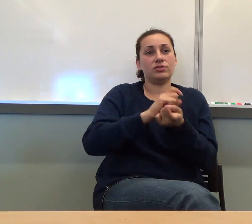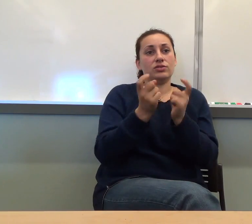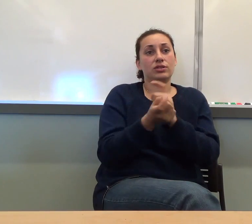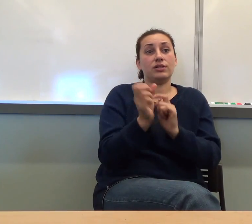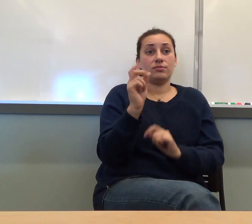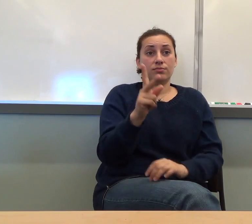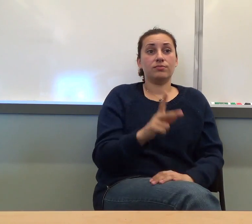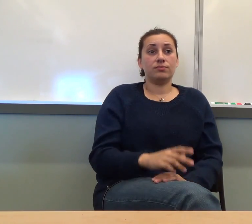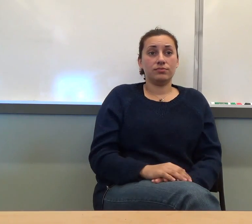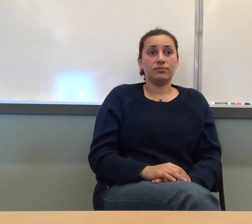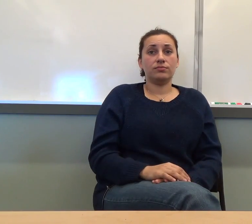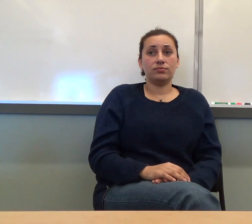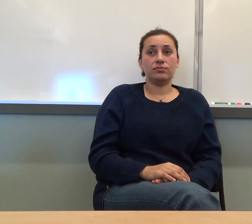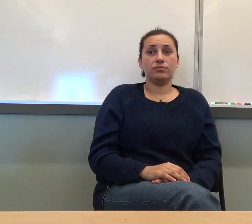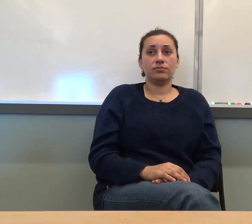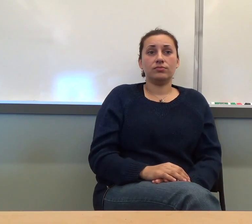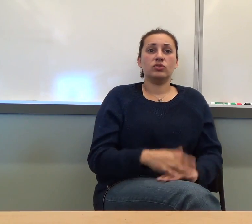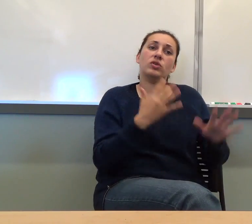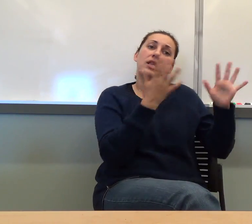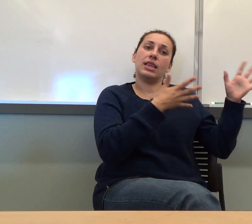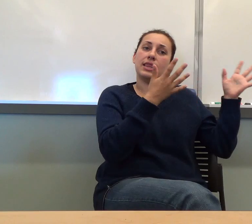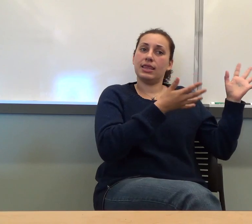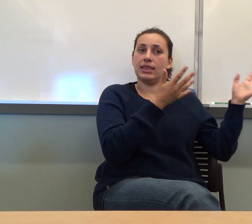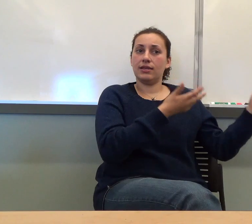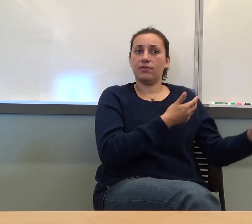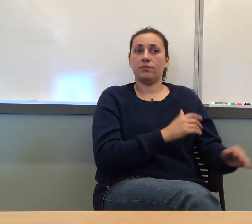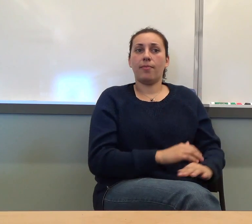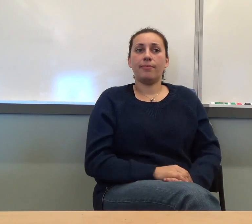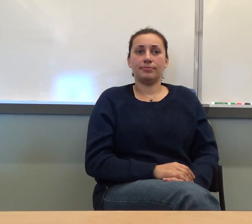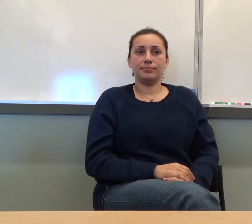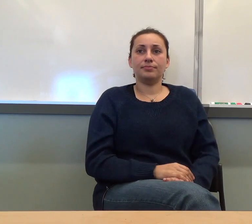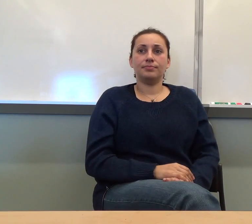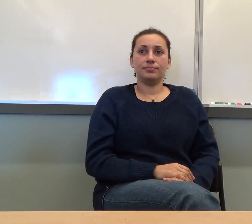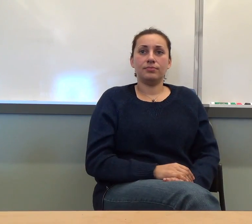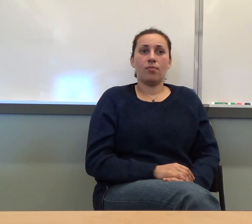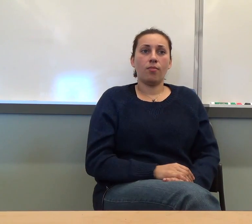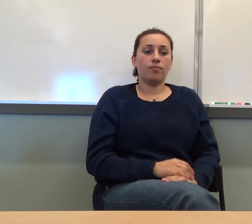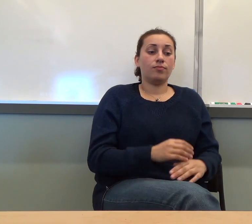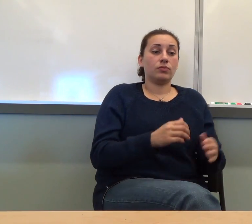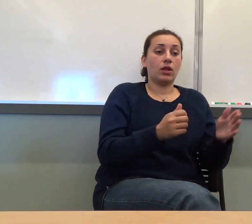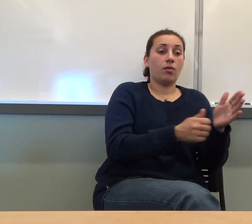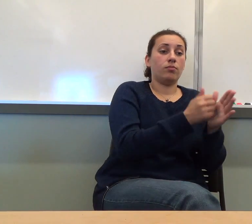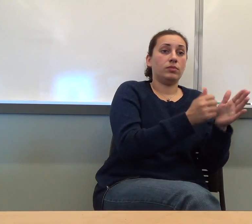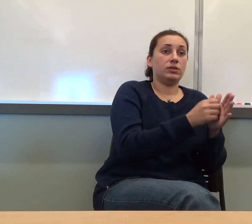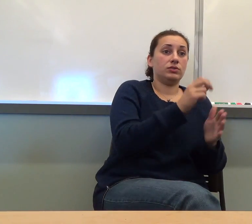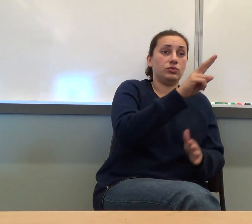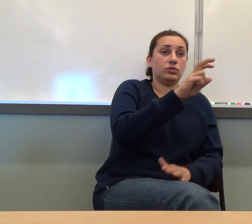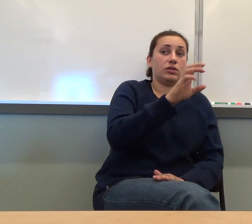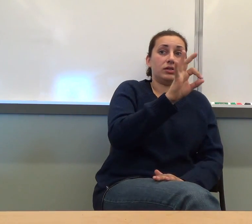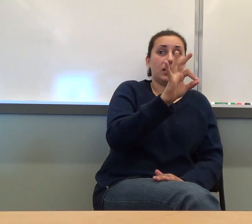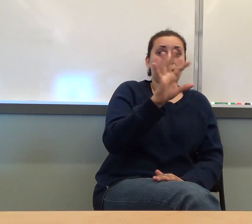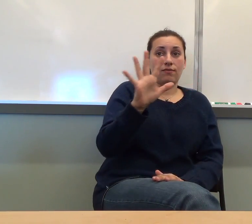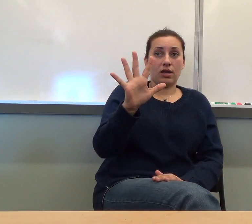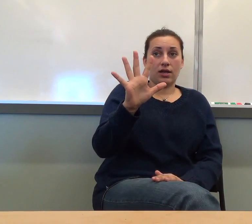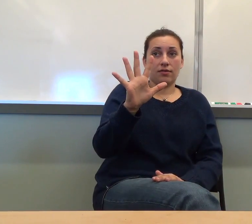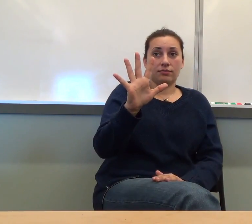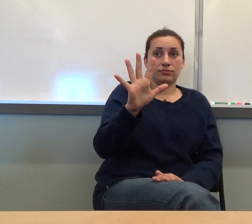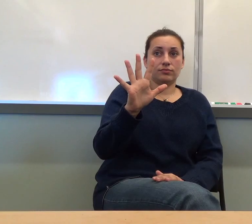This problem on the bottom of 295 gives you some feeling for what ratios really are. They are different from either